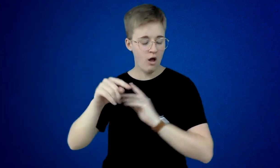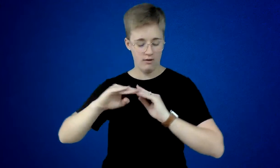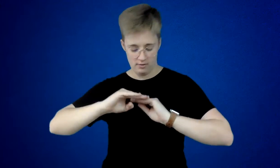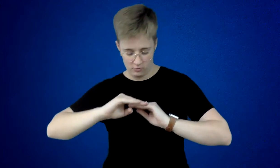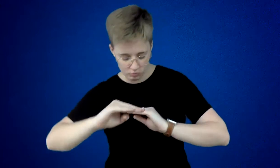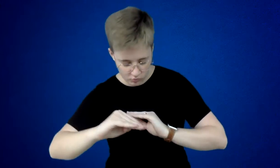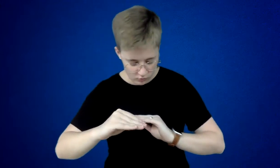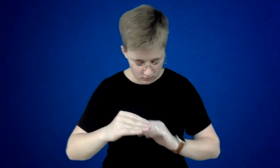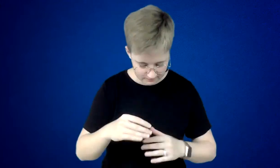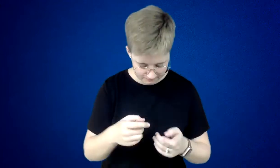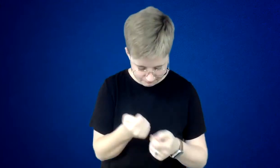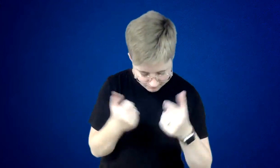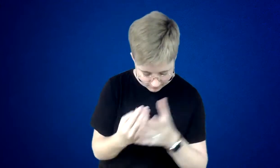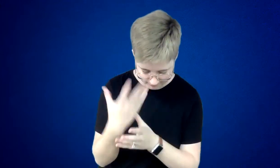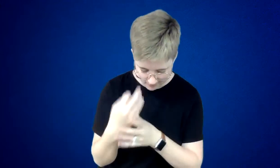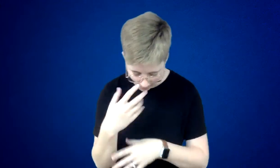sidewalk, when the school bus rumbled up.